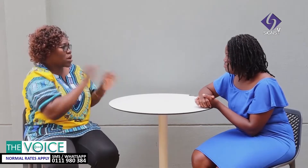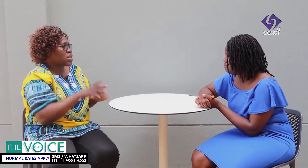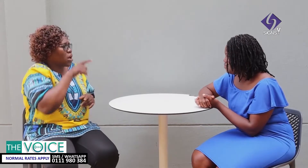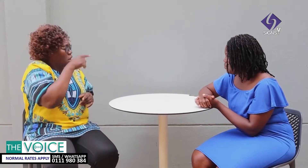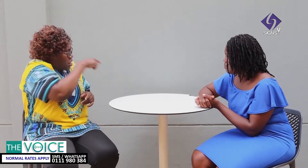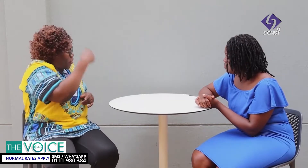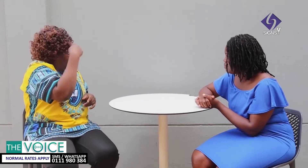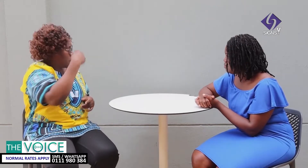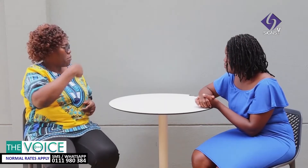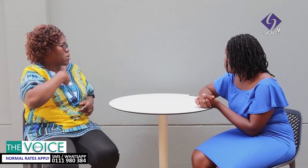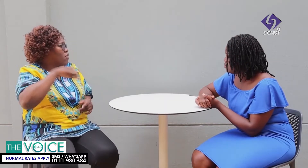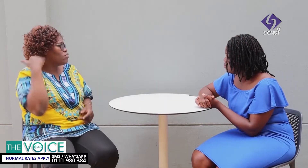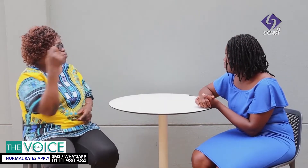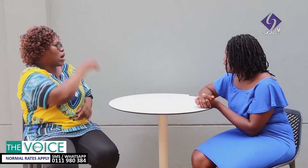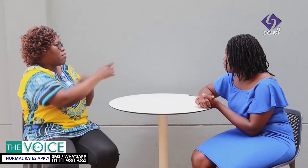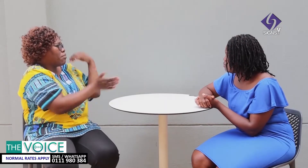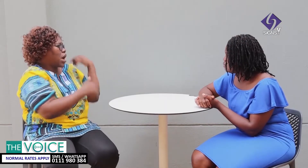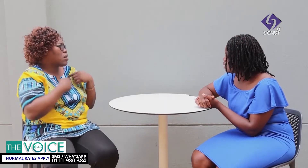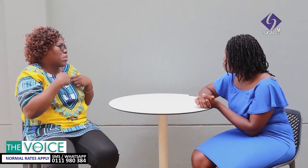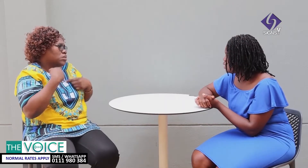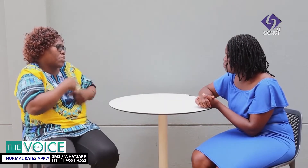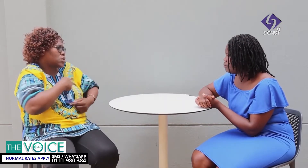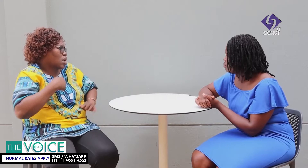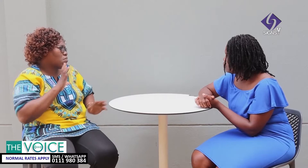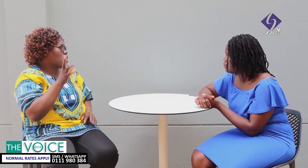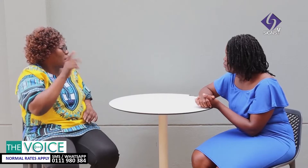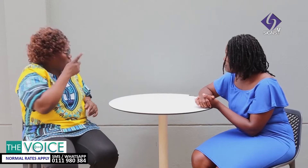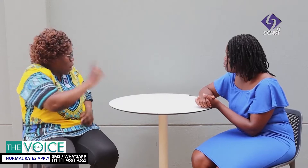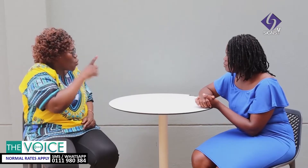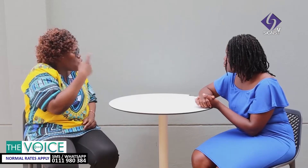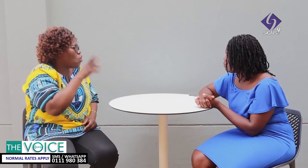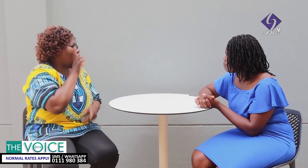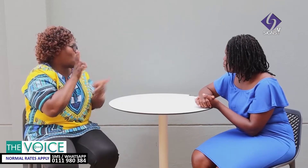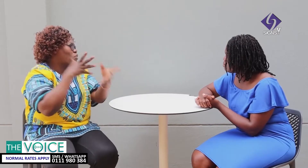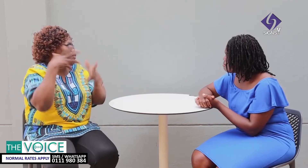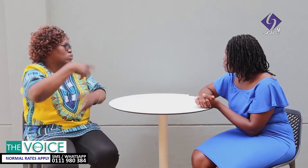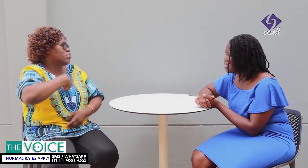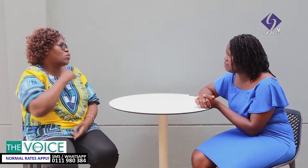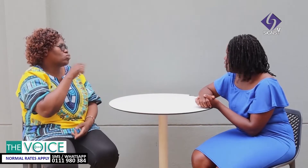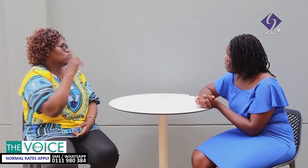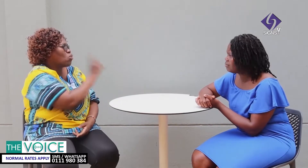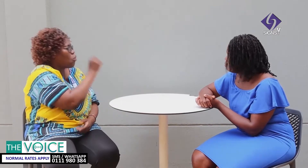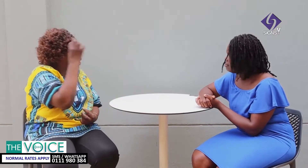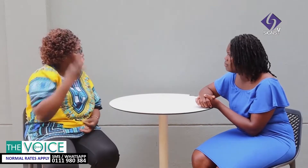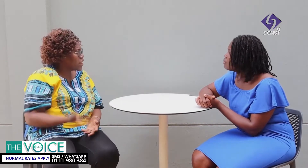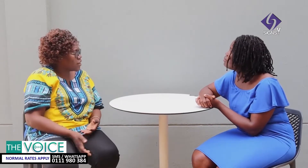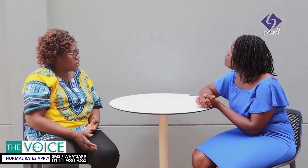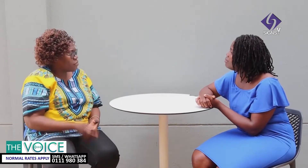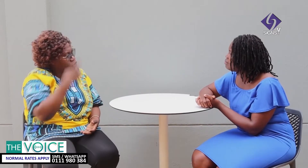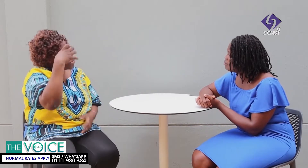really expressing their concerns that they thought if I married a deaf man, then my children will be deaf. That's why they were stopping